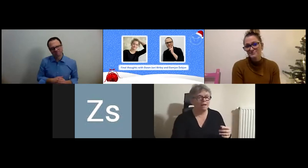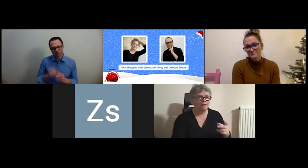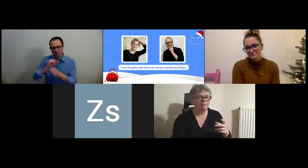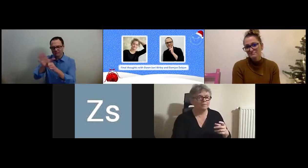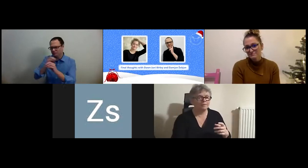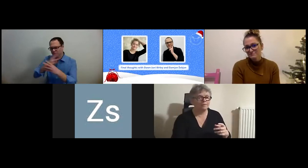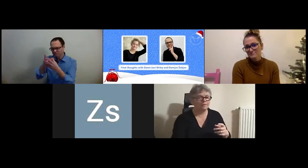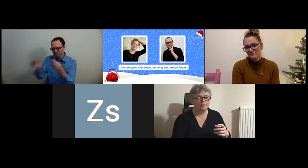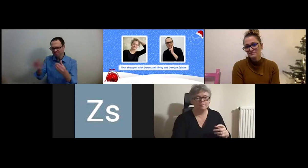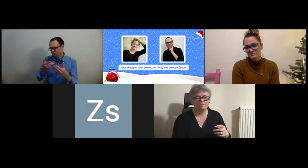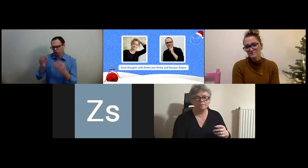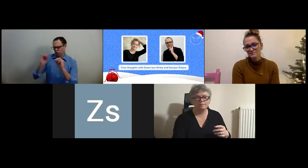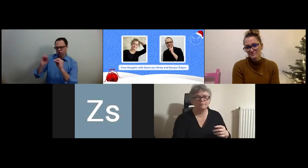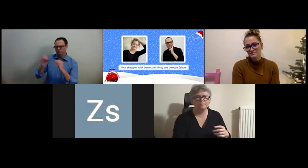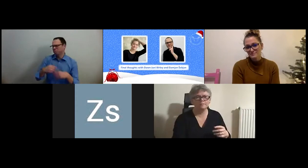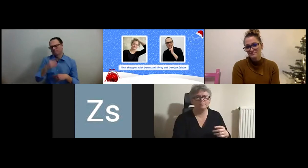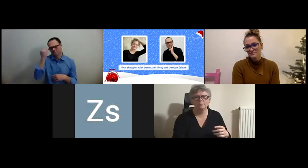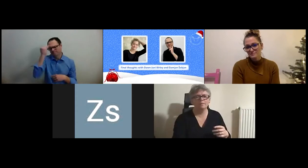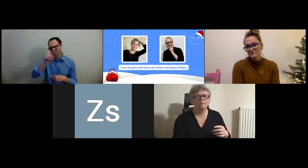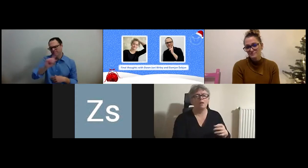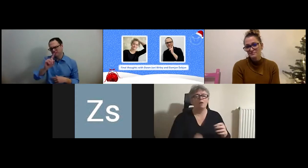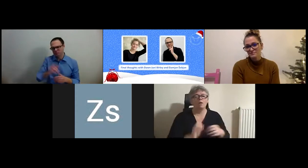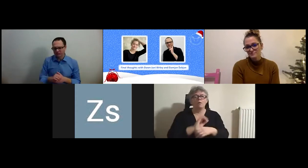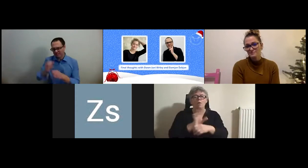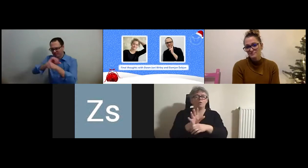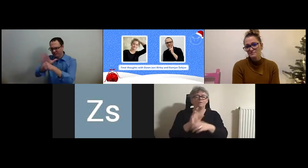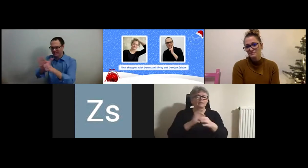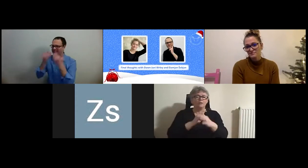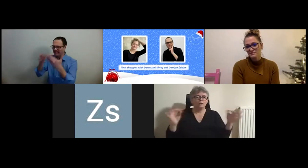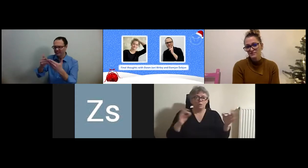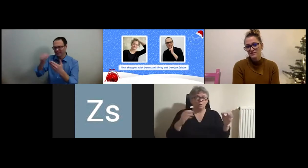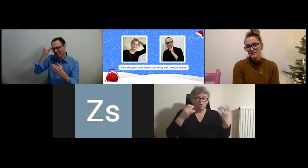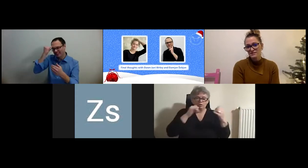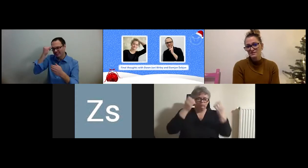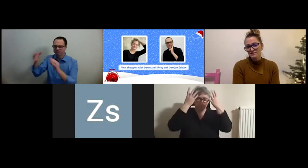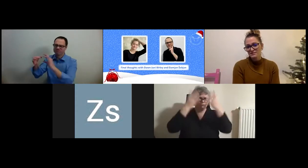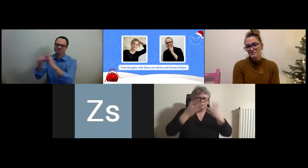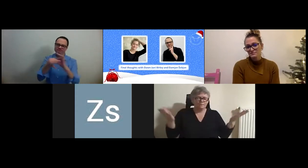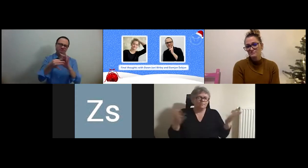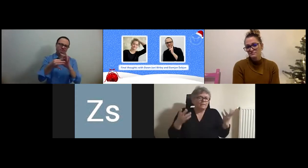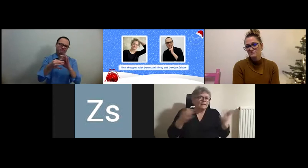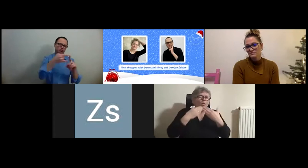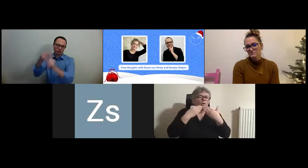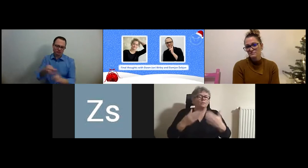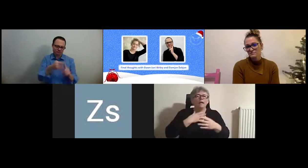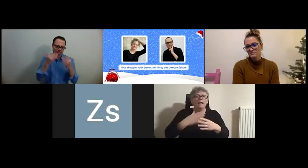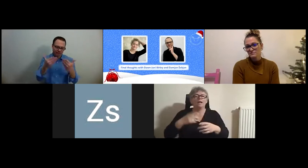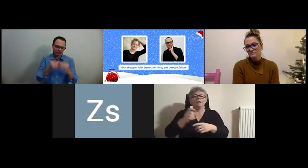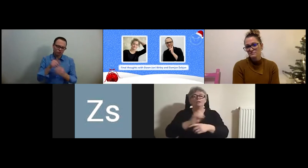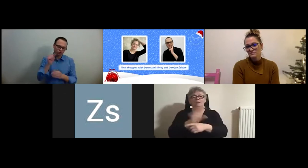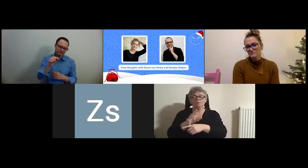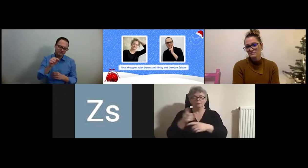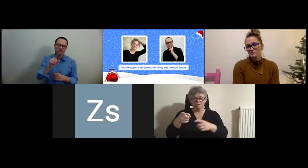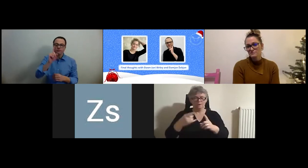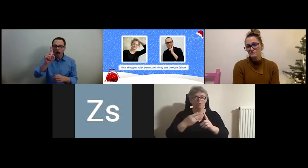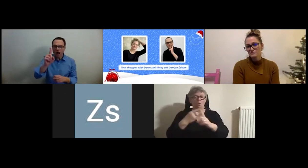this would have ever happened? Maybe not. You're right. So we have to be grateful in a way to